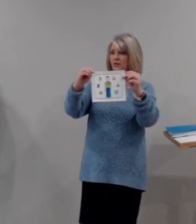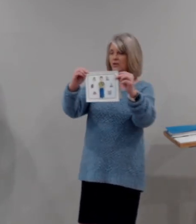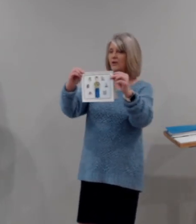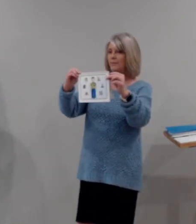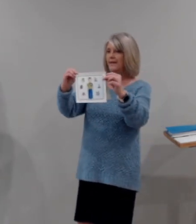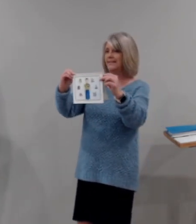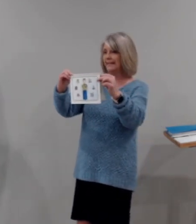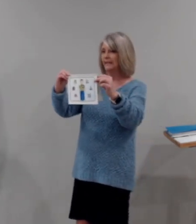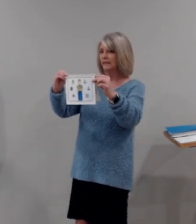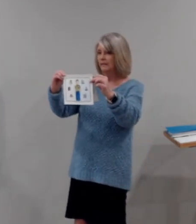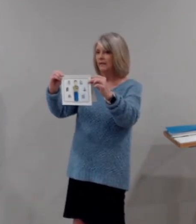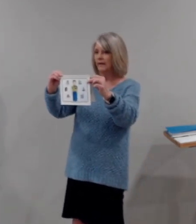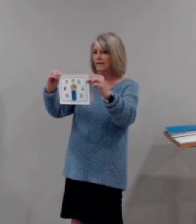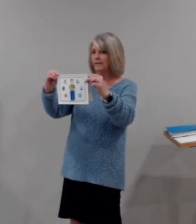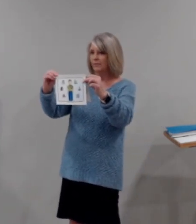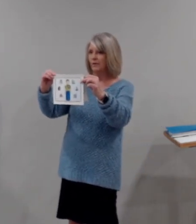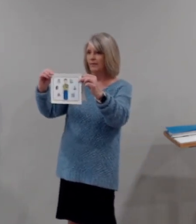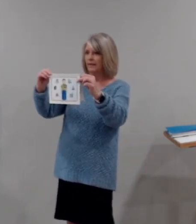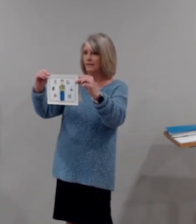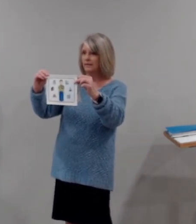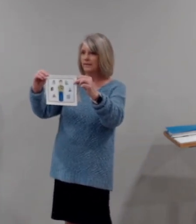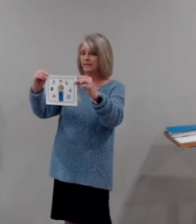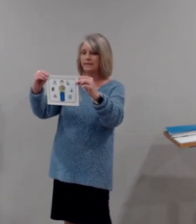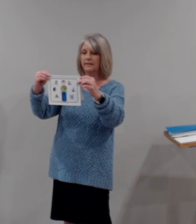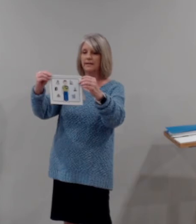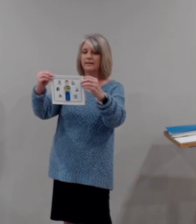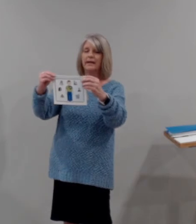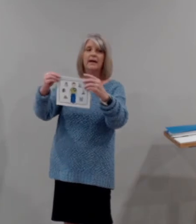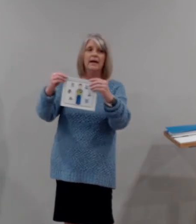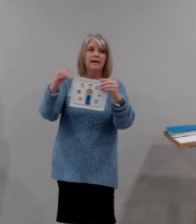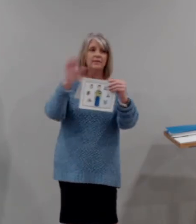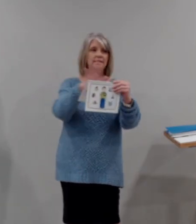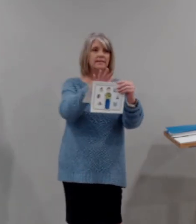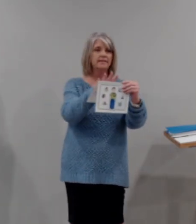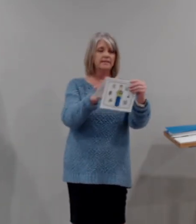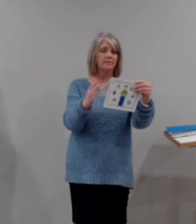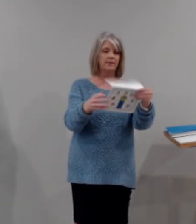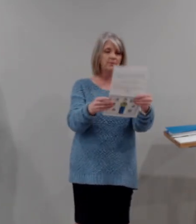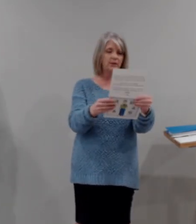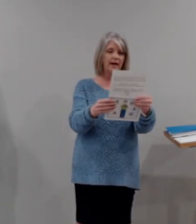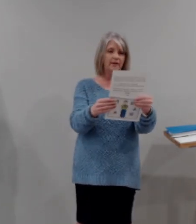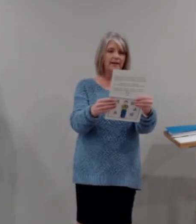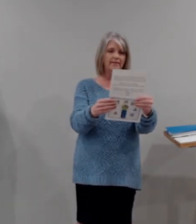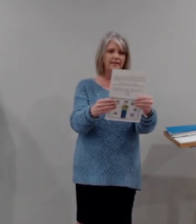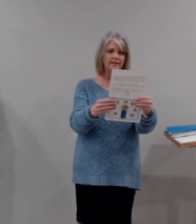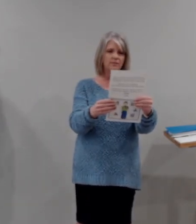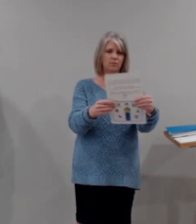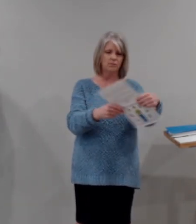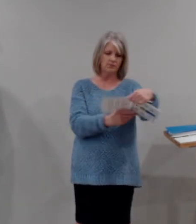talking about sin and the different things that sin does. And this is something put out, and I think this one was put